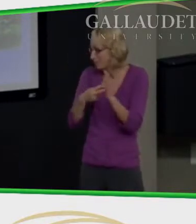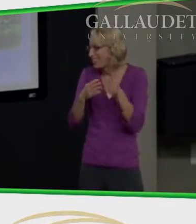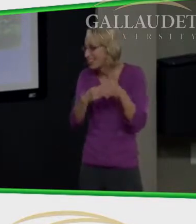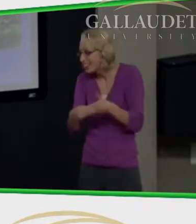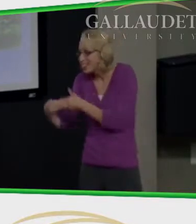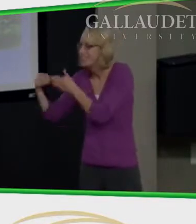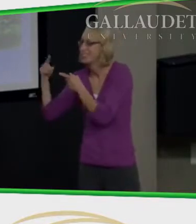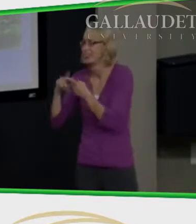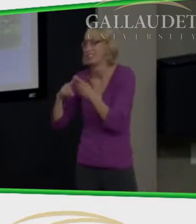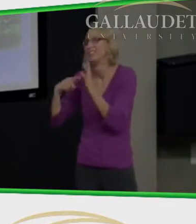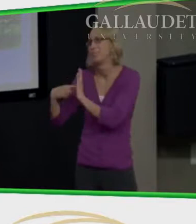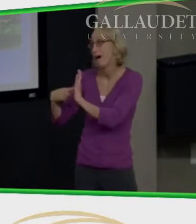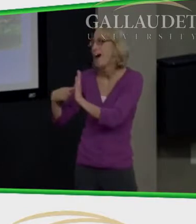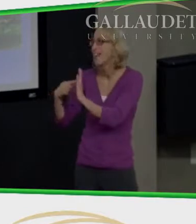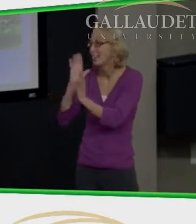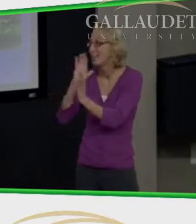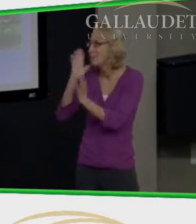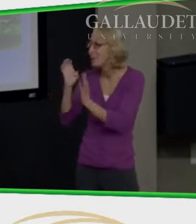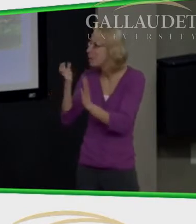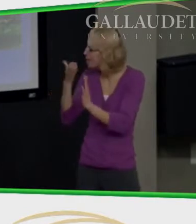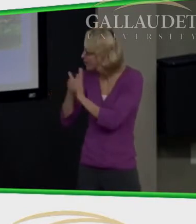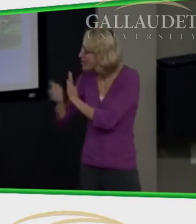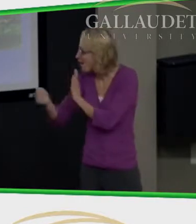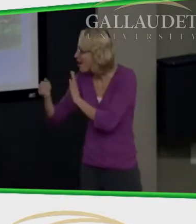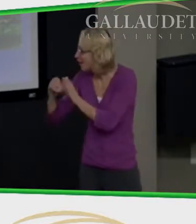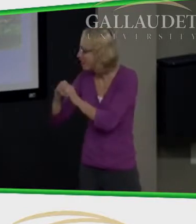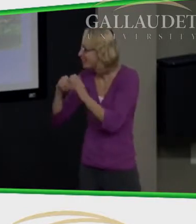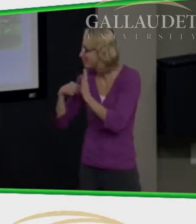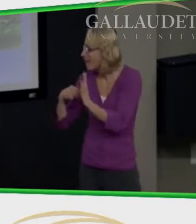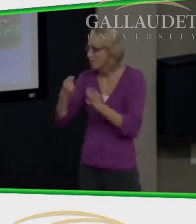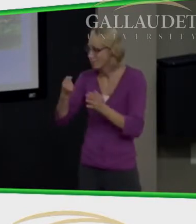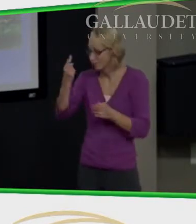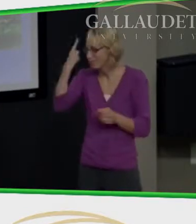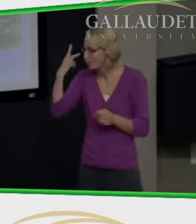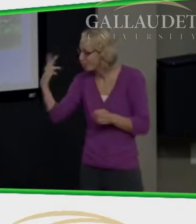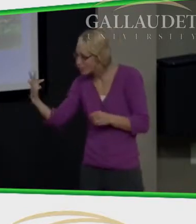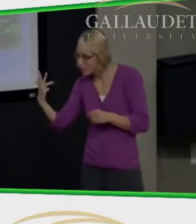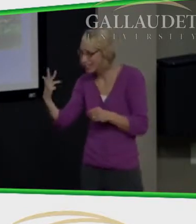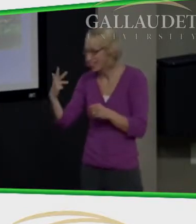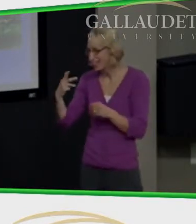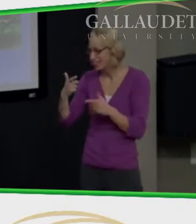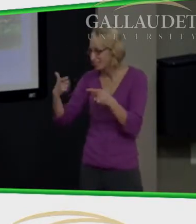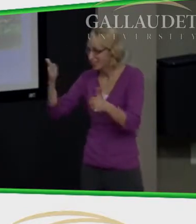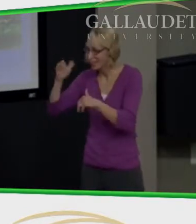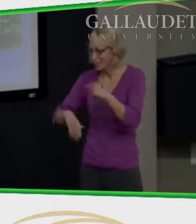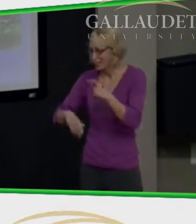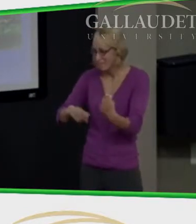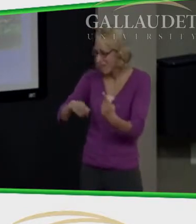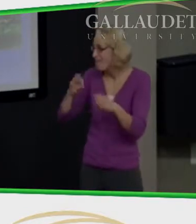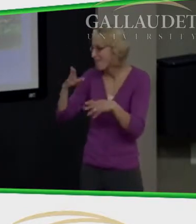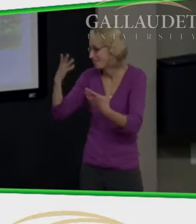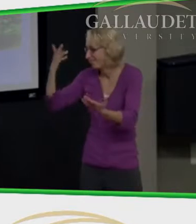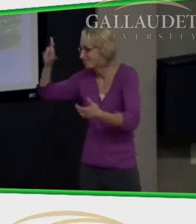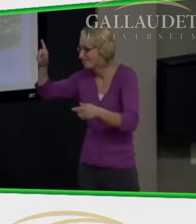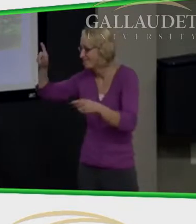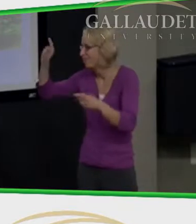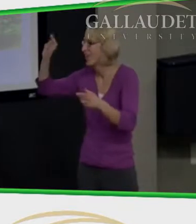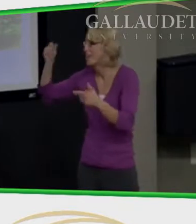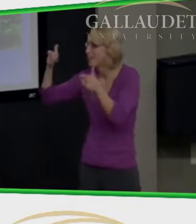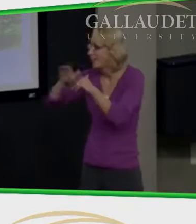grasp on this numeracy, but we have to see also how this leads to modeling and skilled modeling